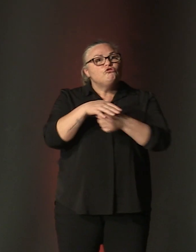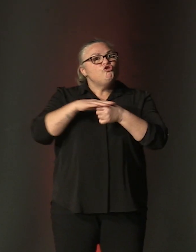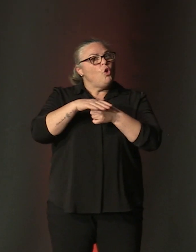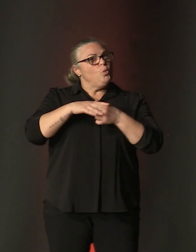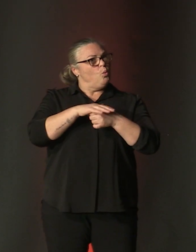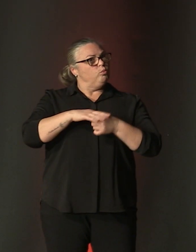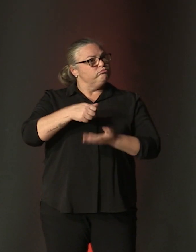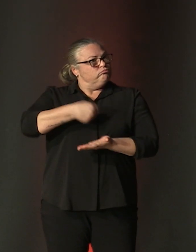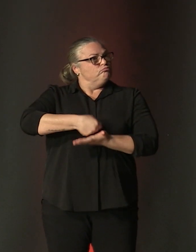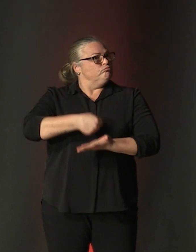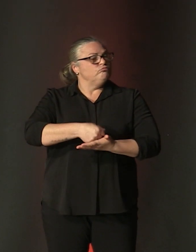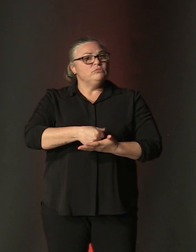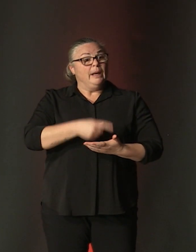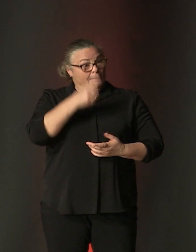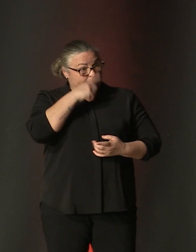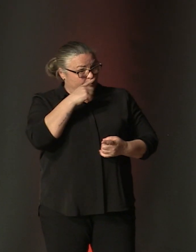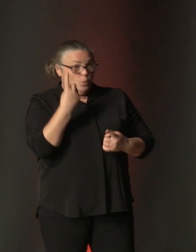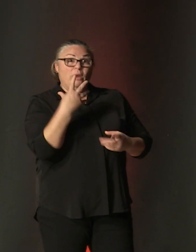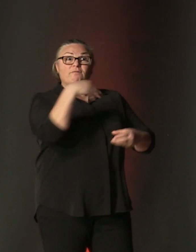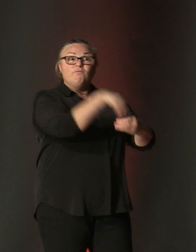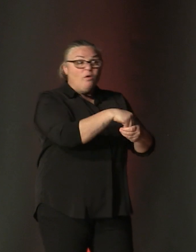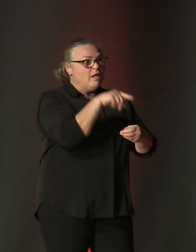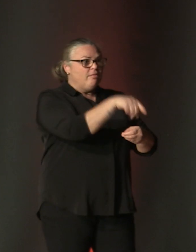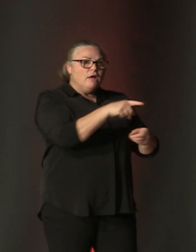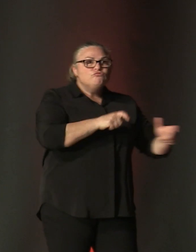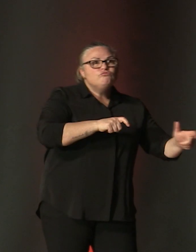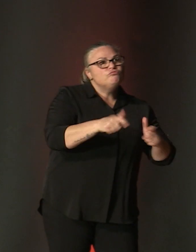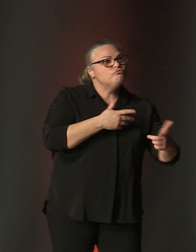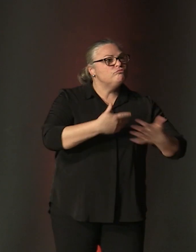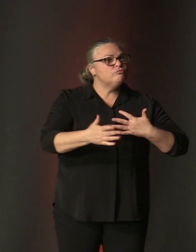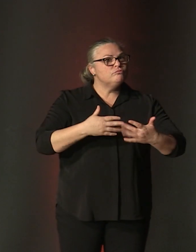Is it the people who are directly affected by the issue on the ground?